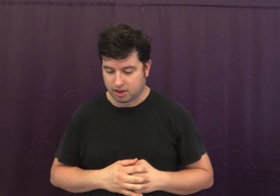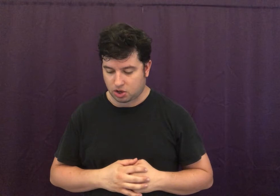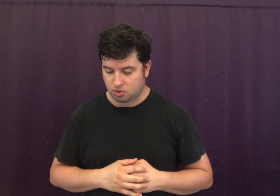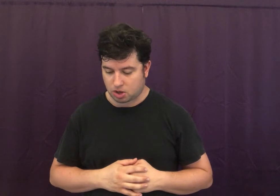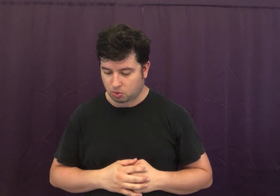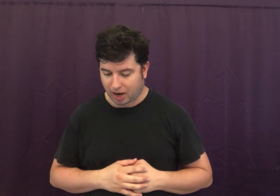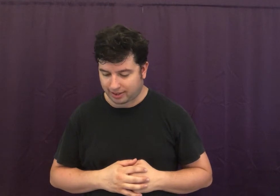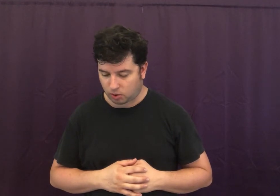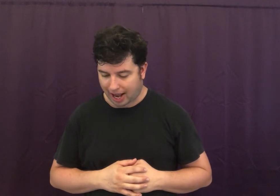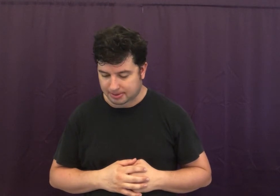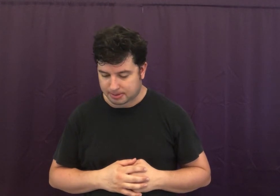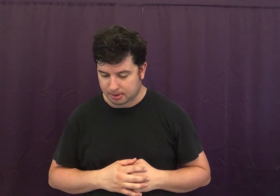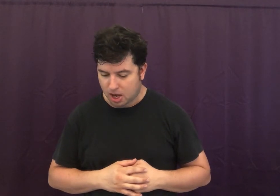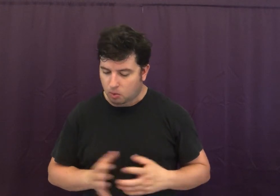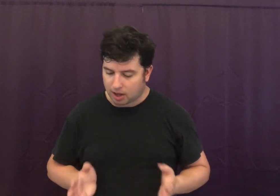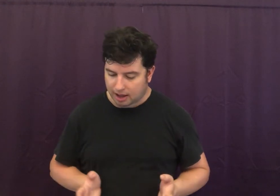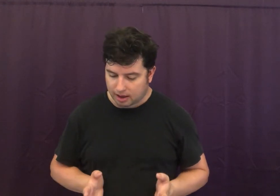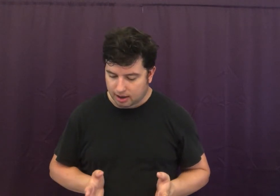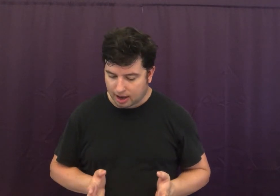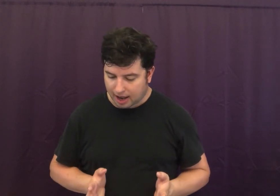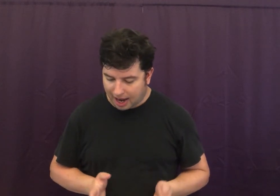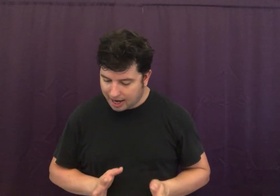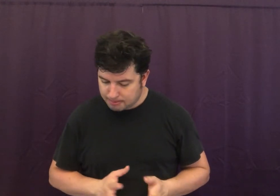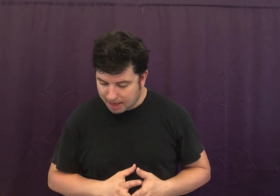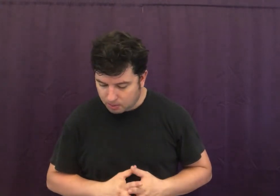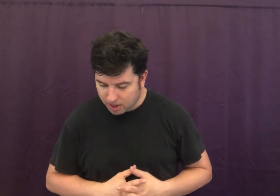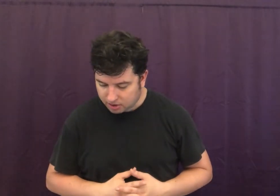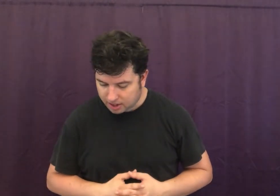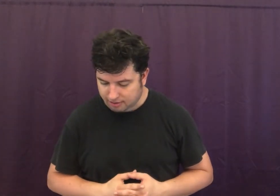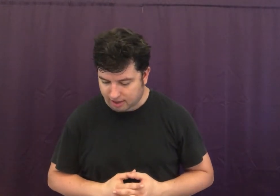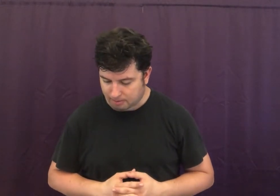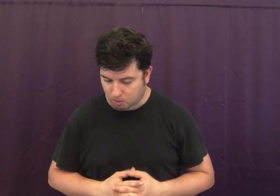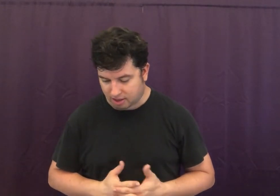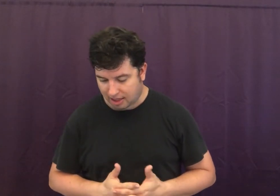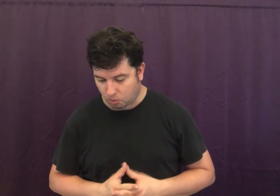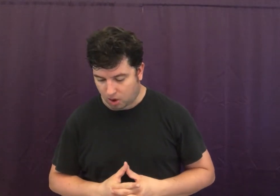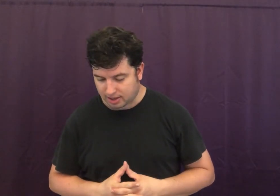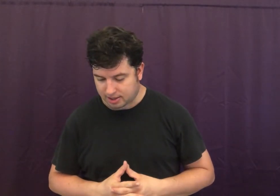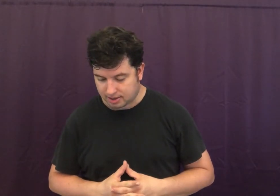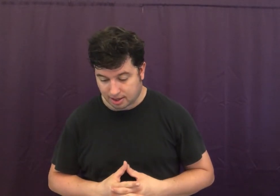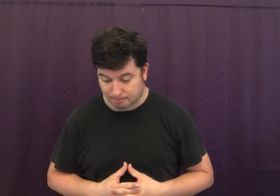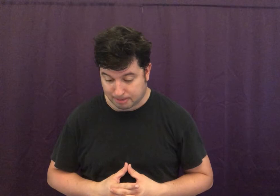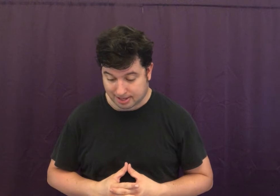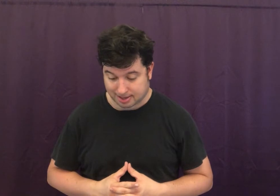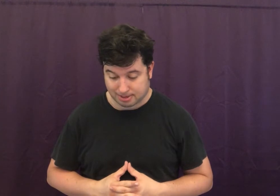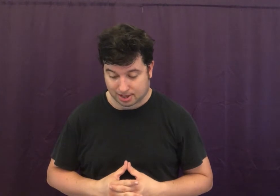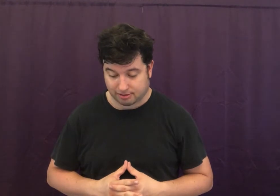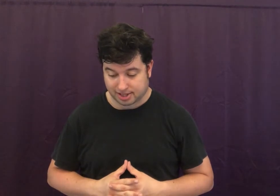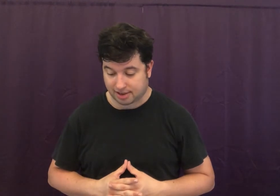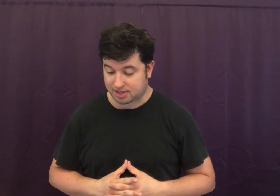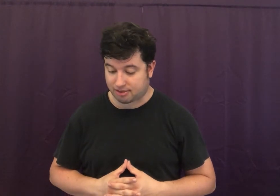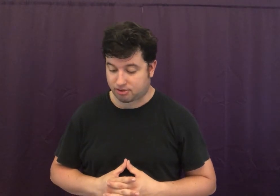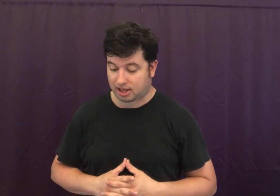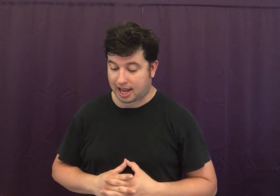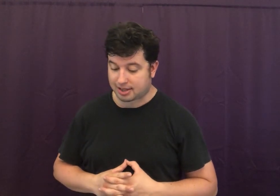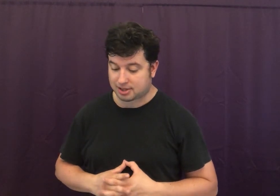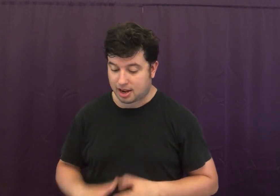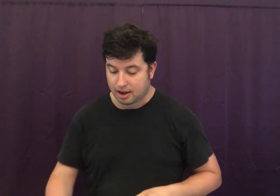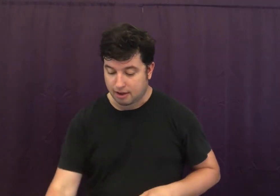you don't quite grasp. Well, I may well give them what they want, and the best, I must confess, I've saved for the last. For